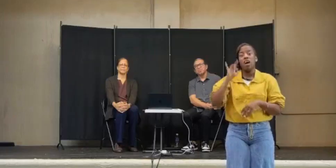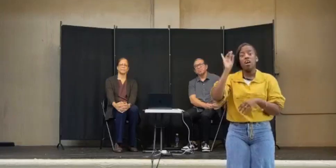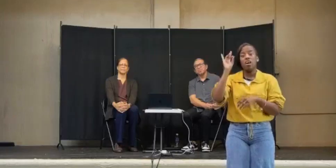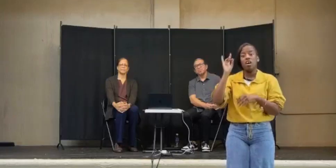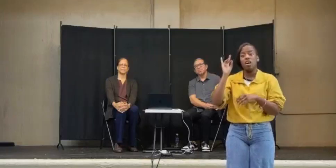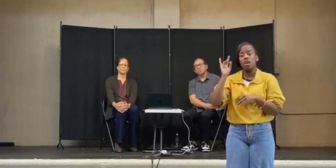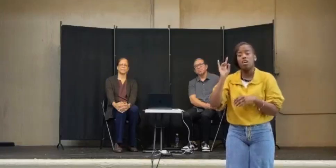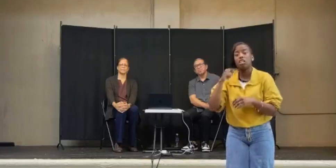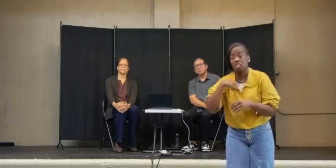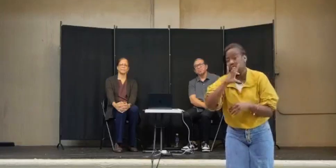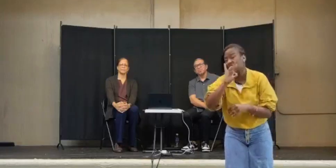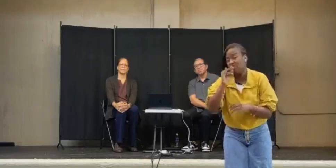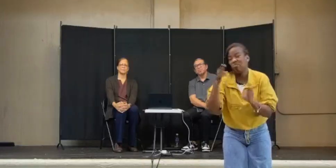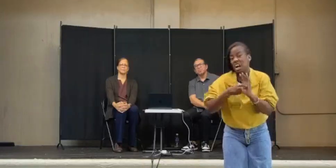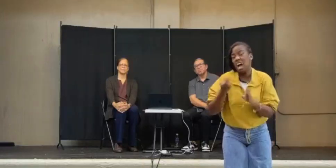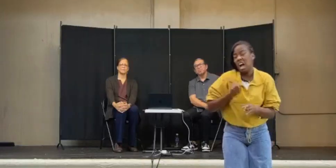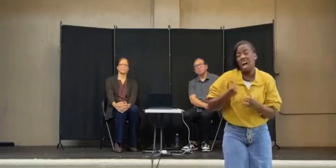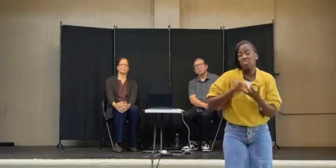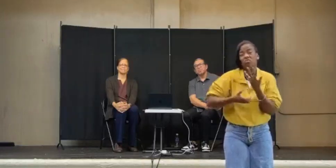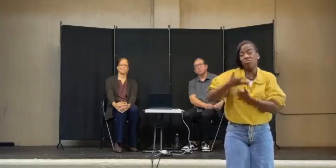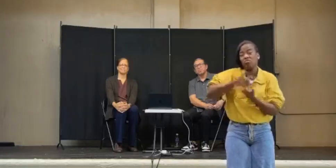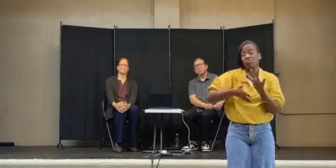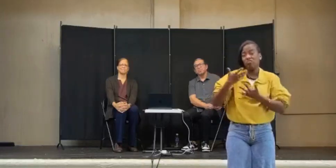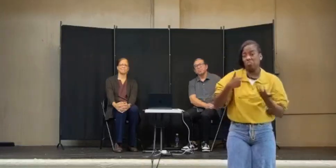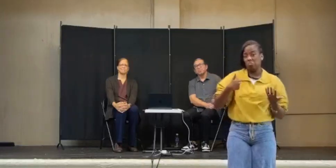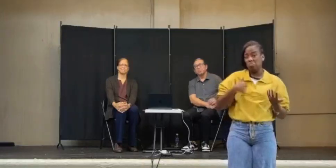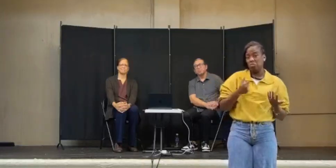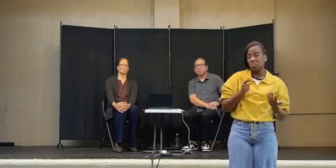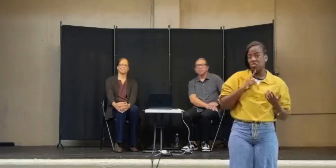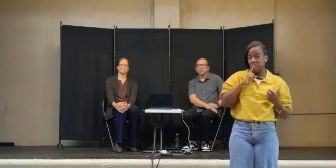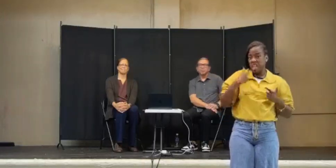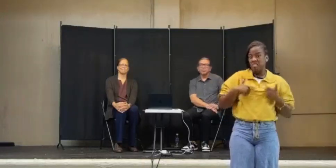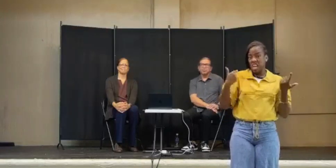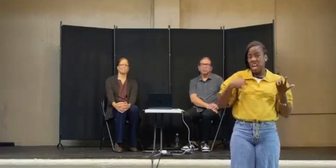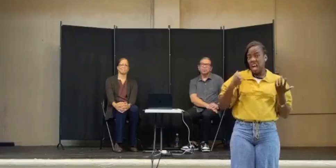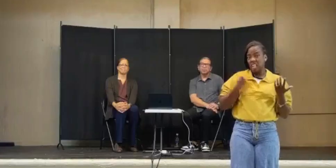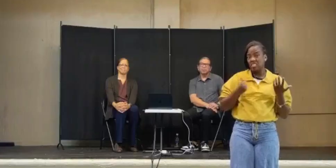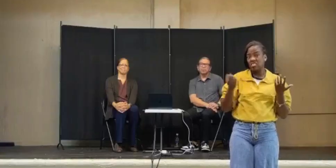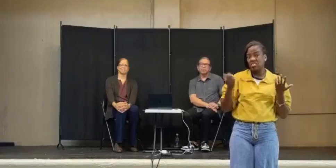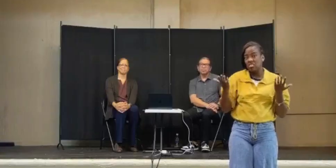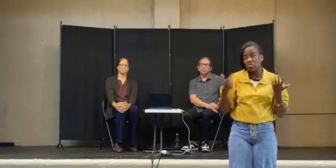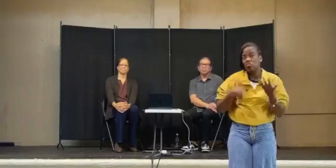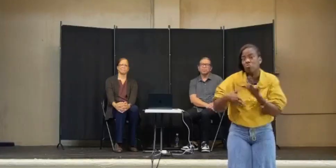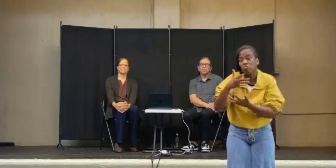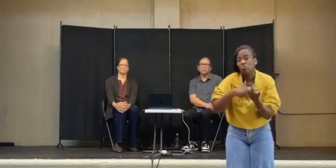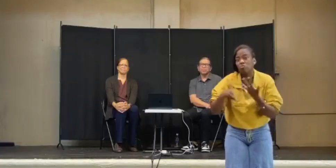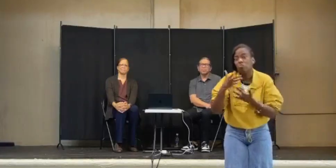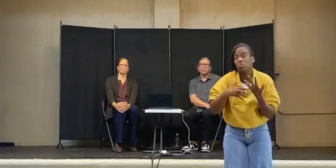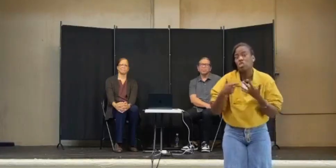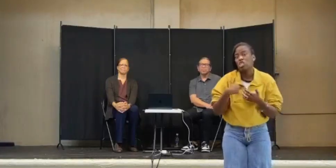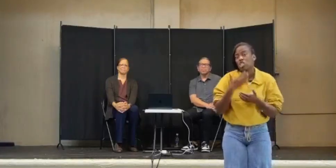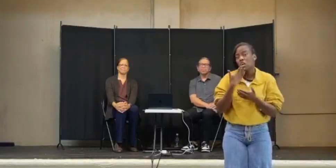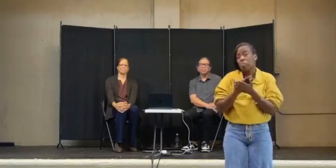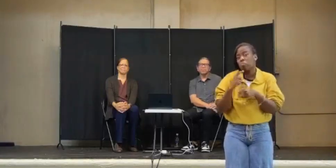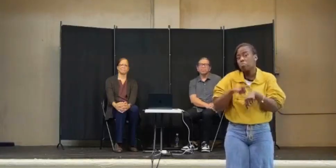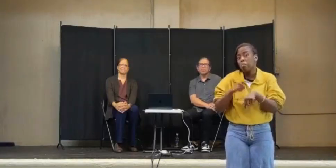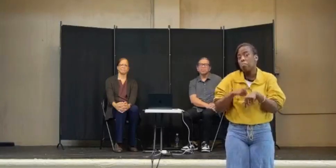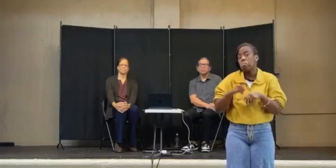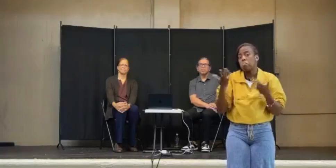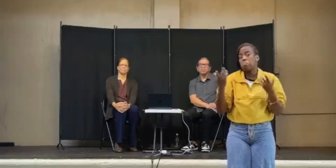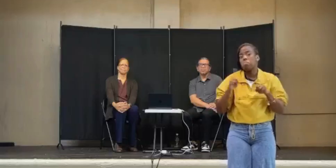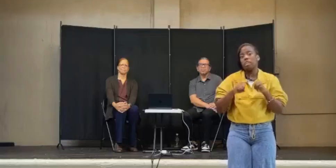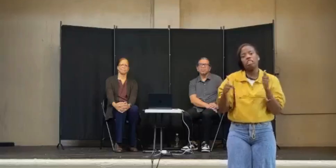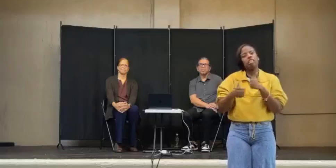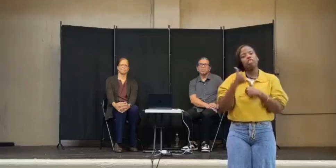then one day I found out, and I joined a gang as well. And, you know, that's what I was